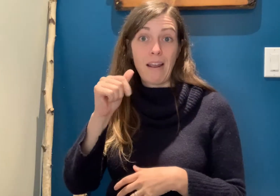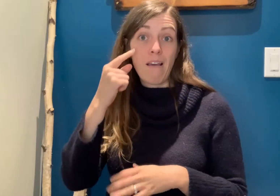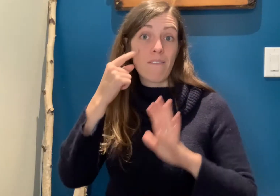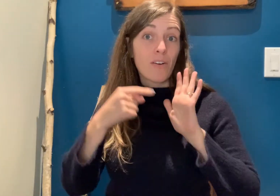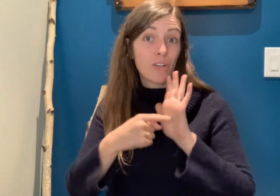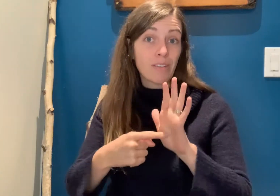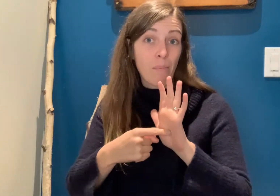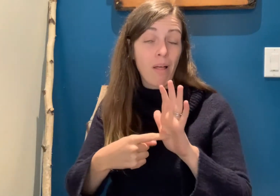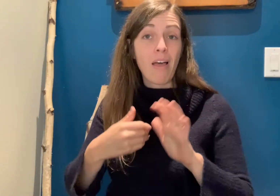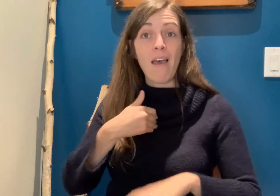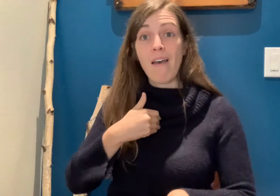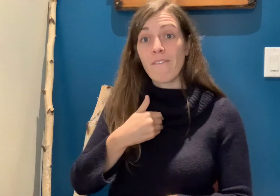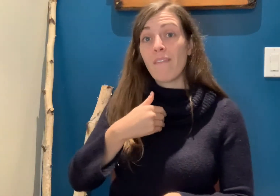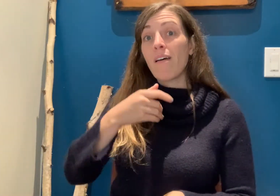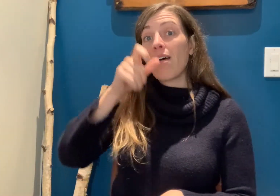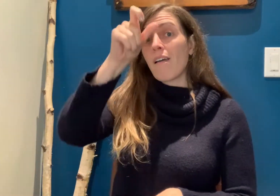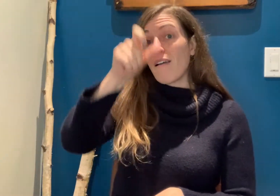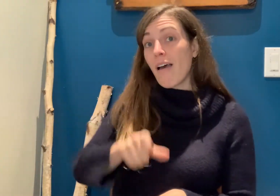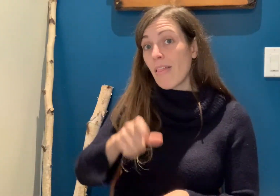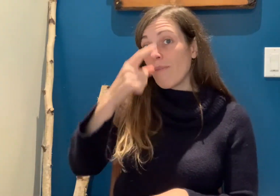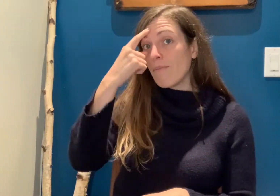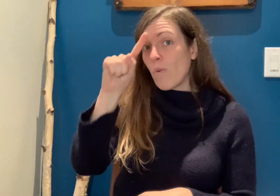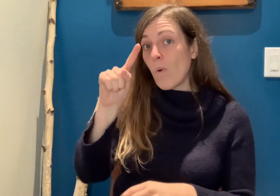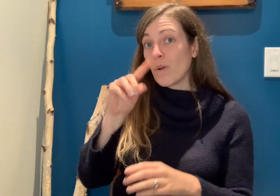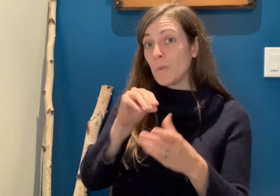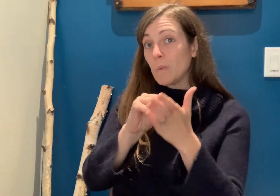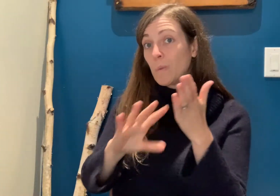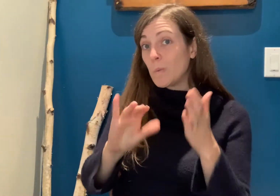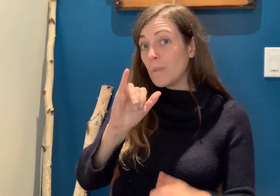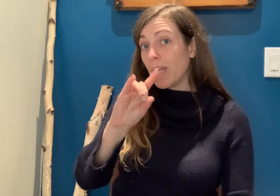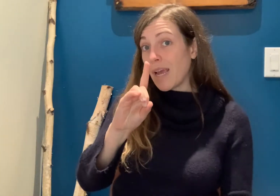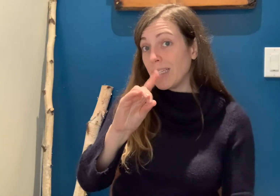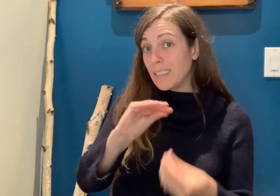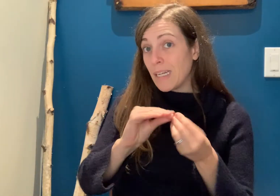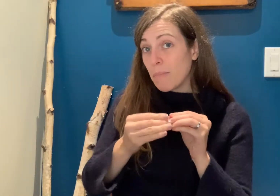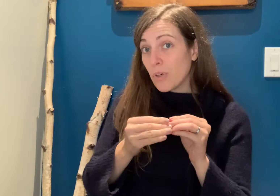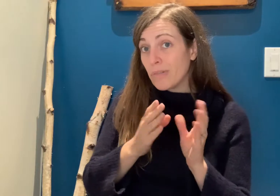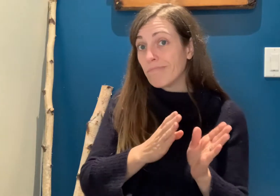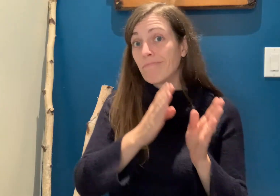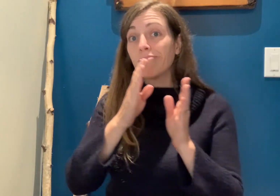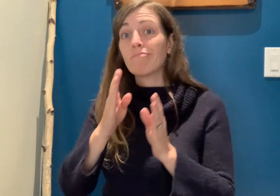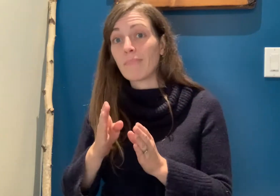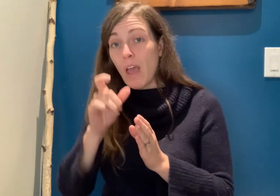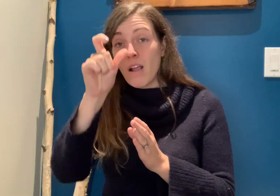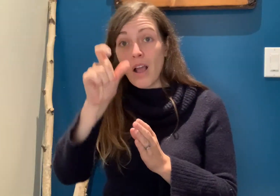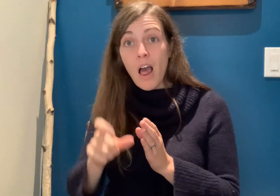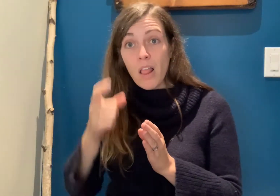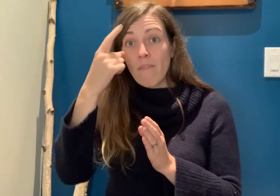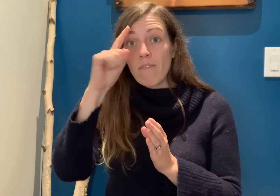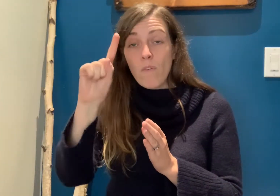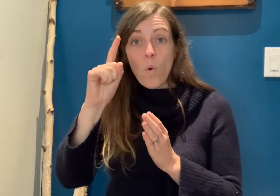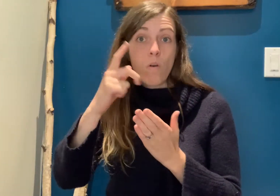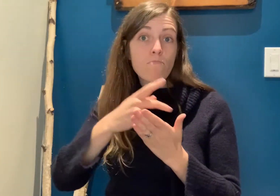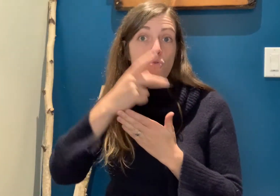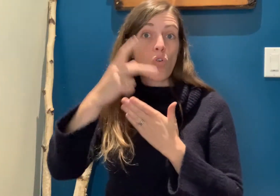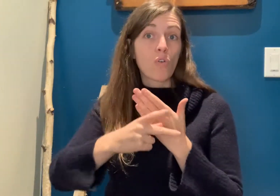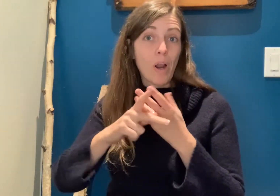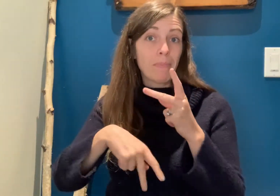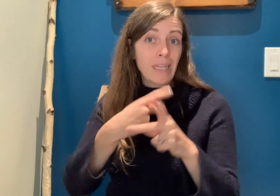In the data that I'll use here today, I have a column for the student ID number, a column for the